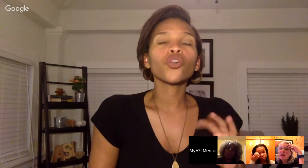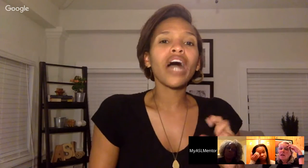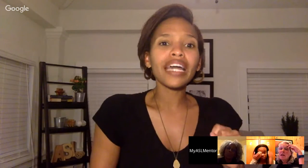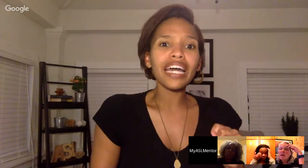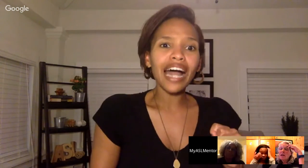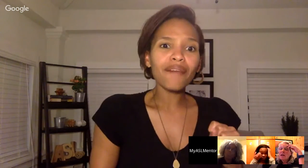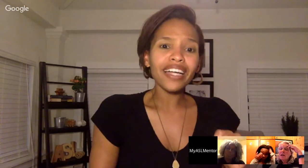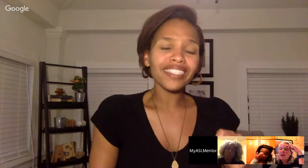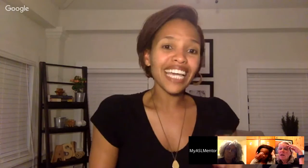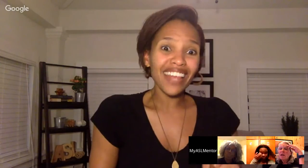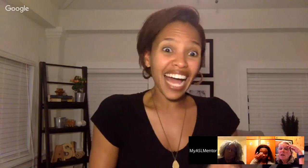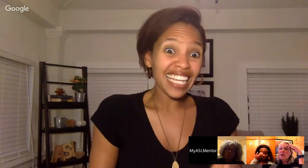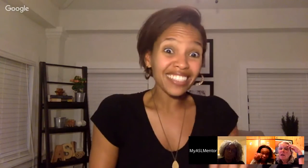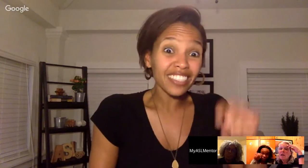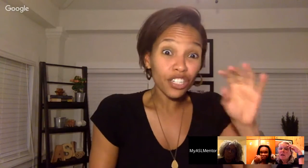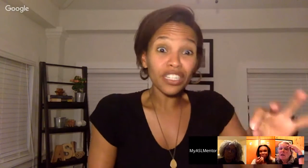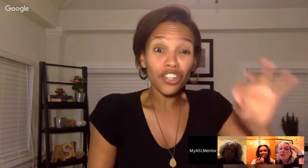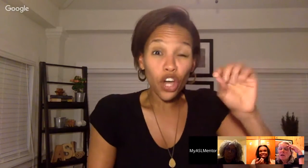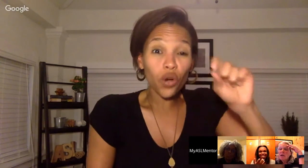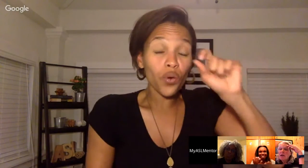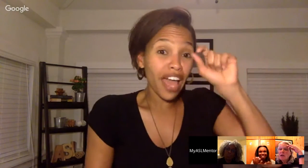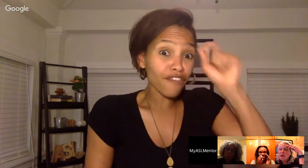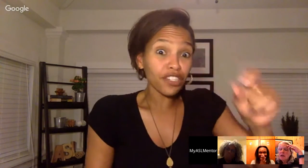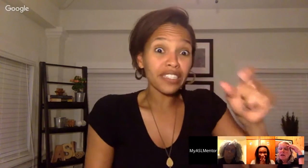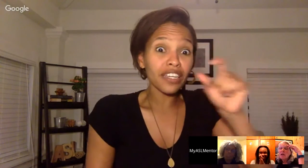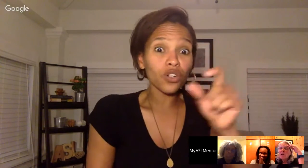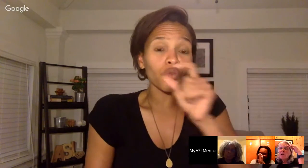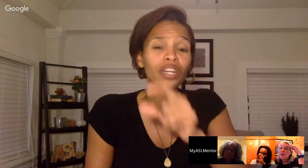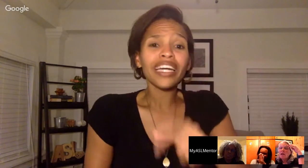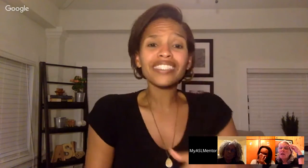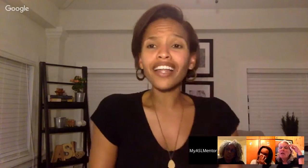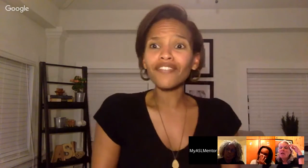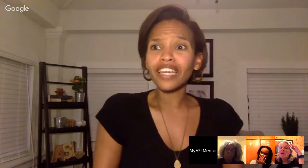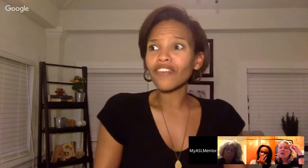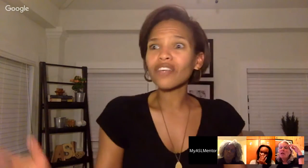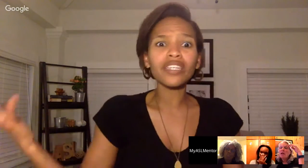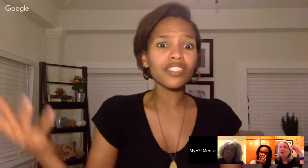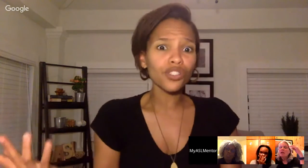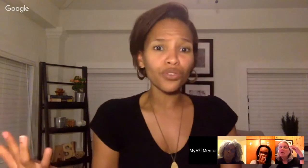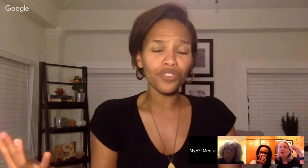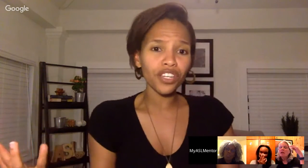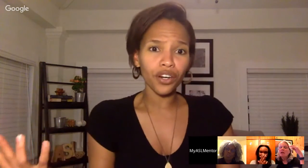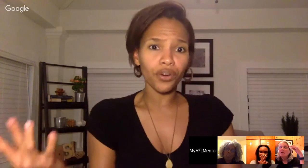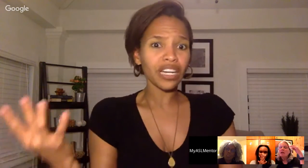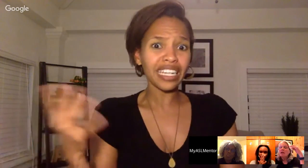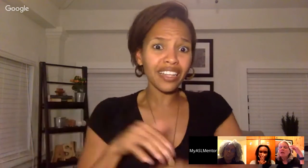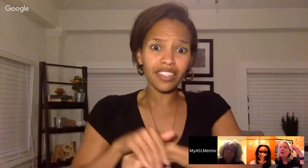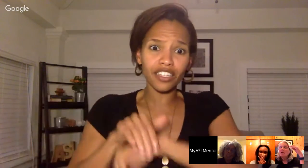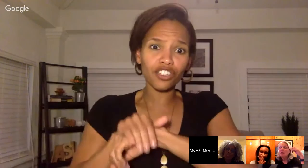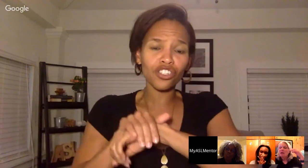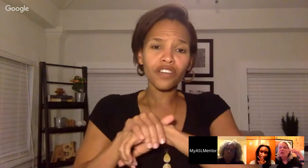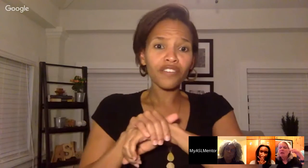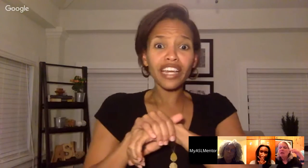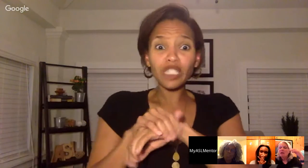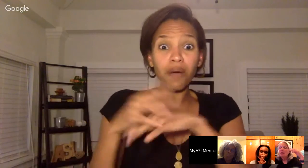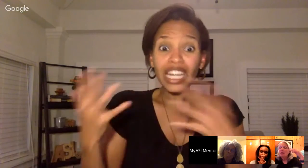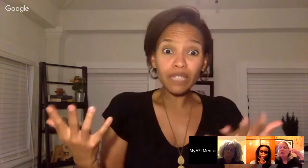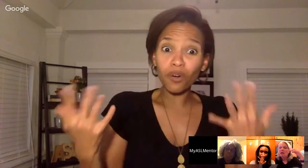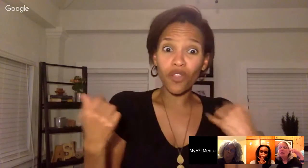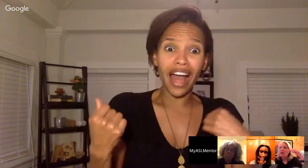So I'm not saying that I literally know every single word. It's kind of like if I listen to a video in English, it's possible